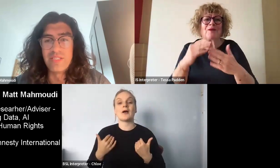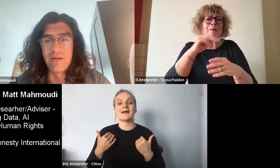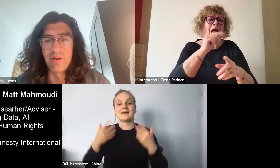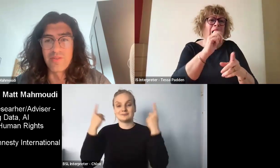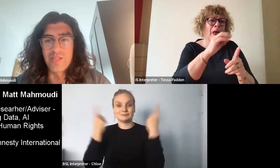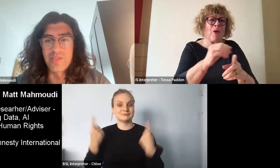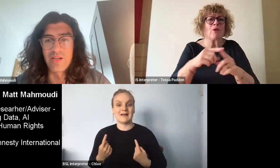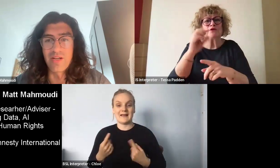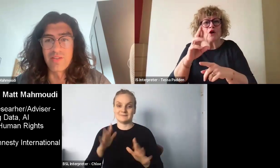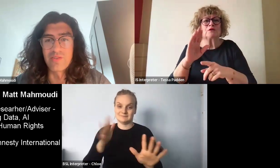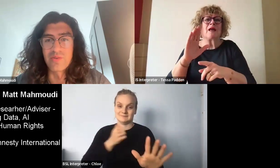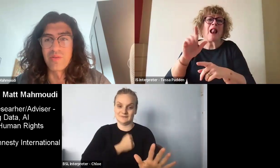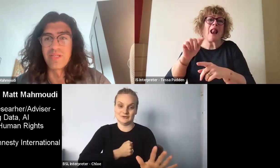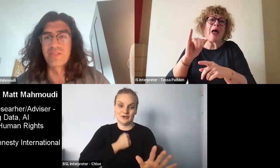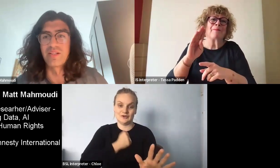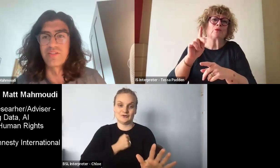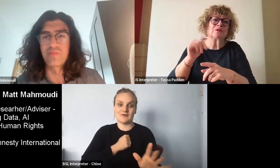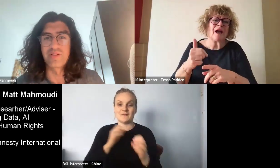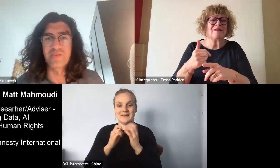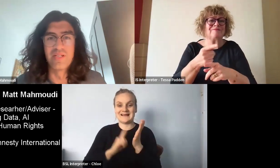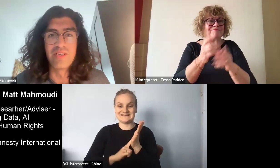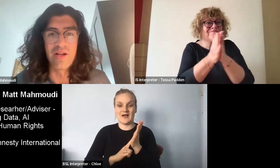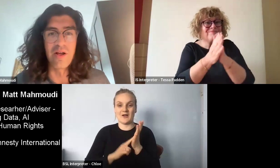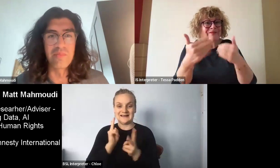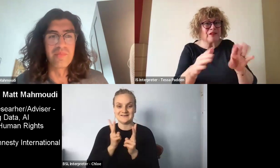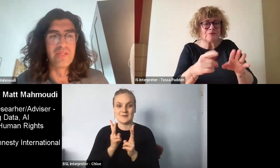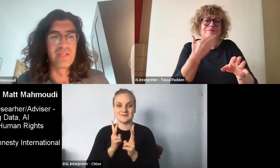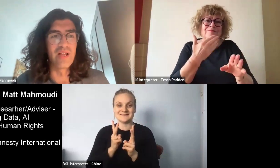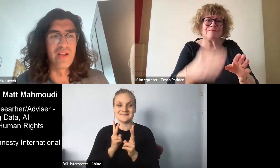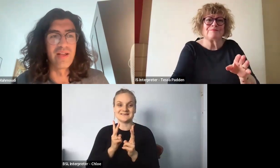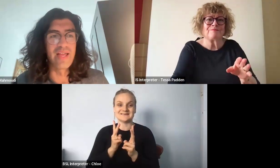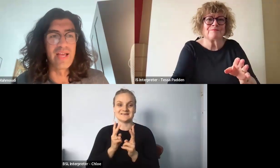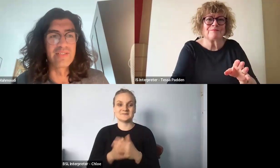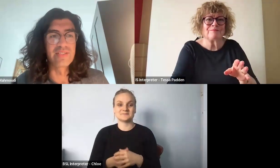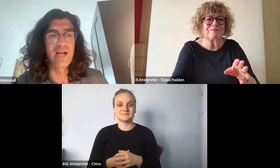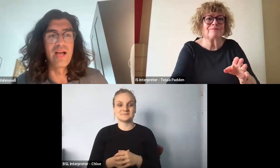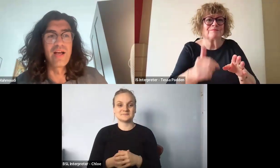it. Apologies to the BSL interpreters.